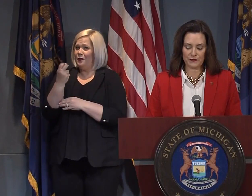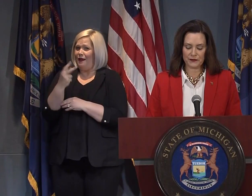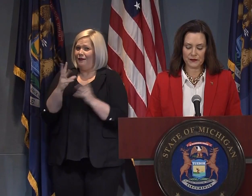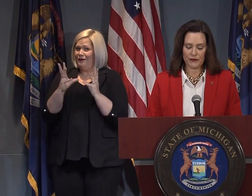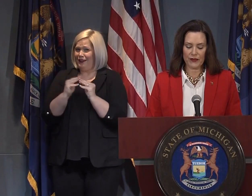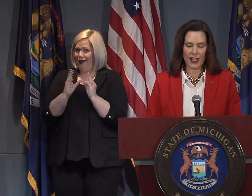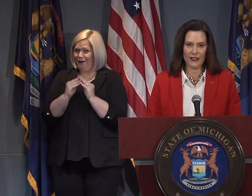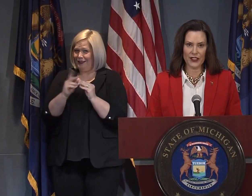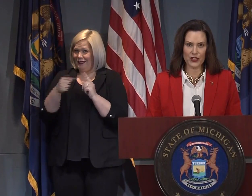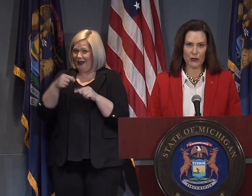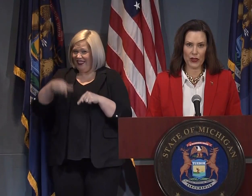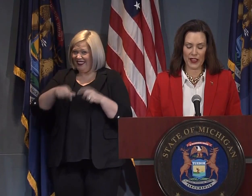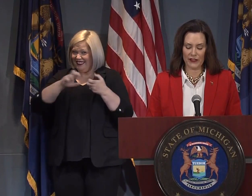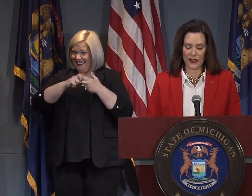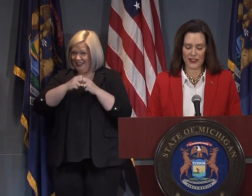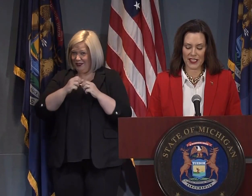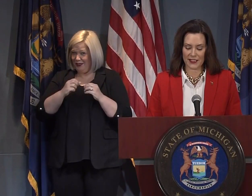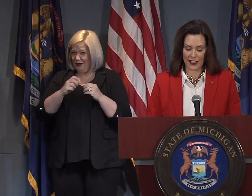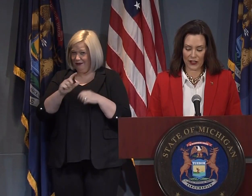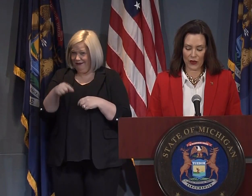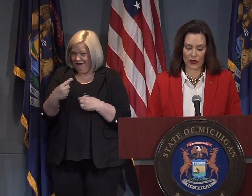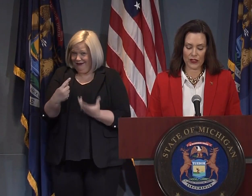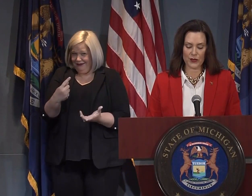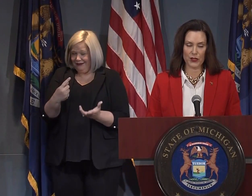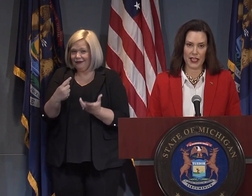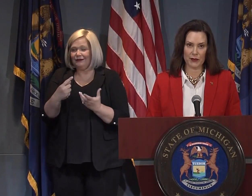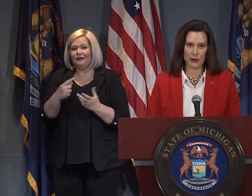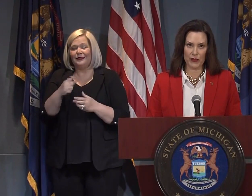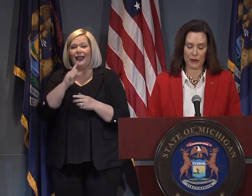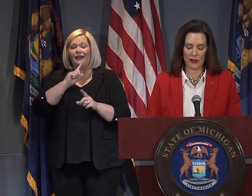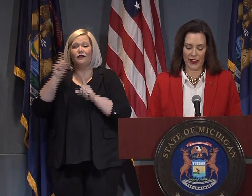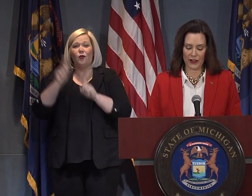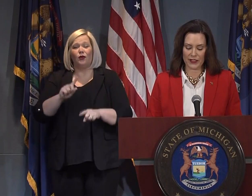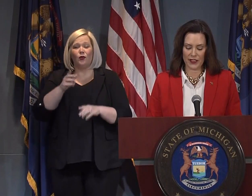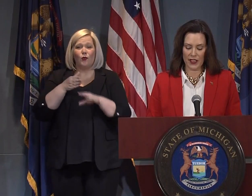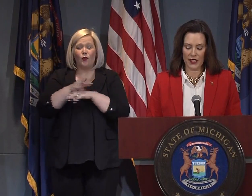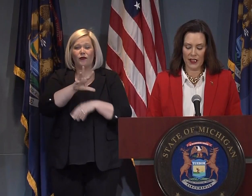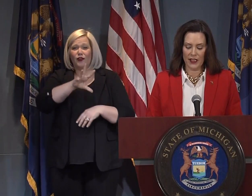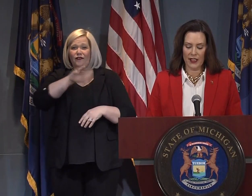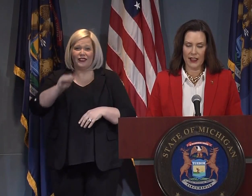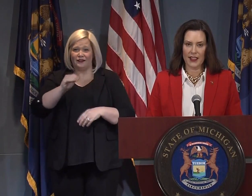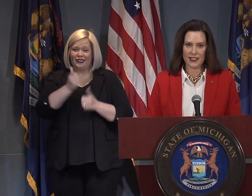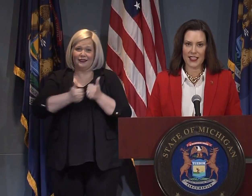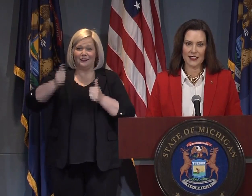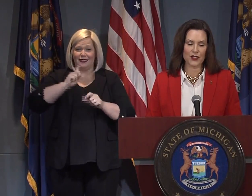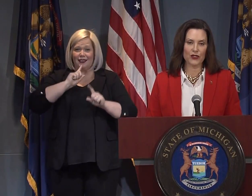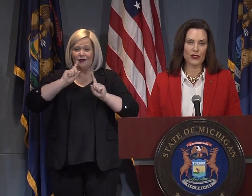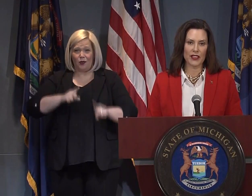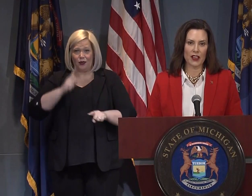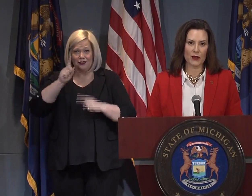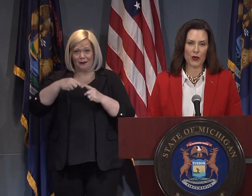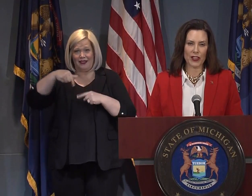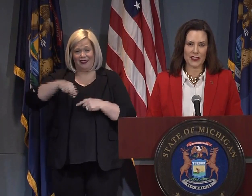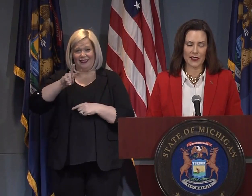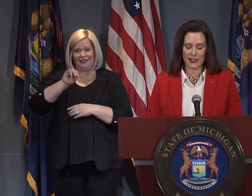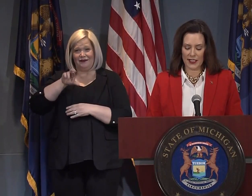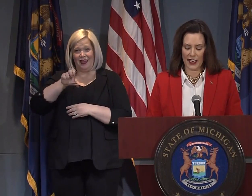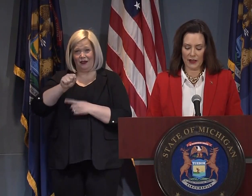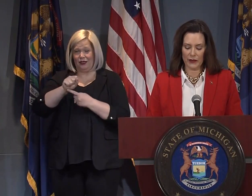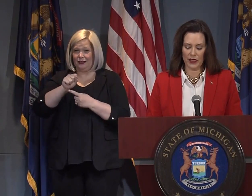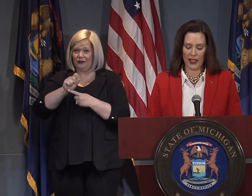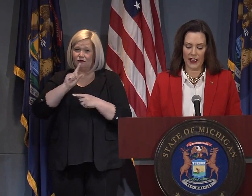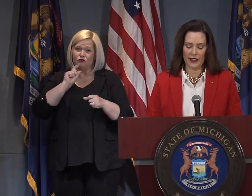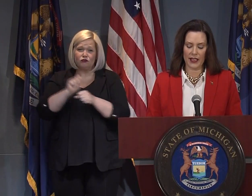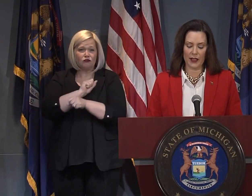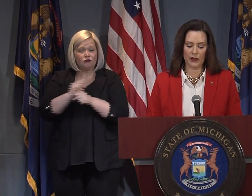alone. I've issued more than 50 executive orders to protect people from the virus. This is truly an unprecedented